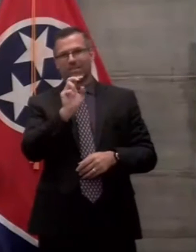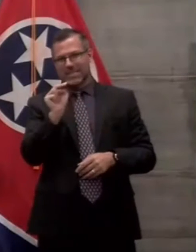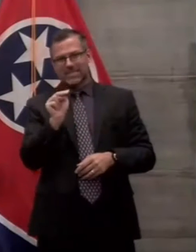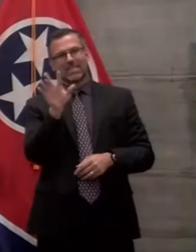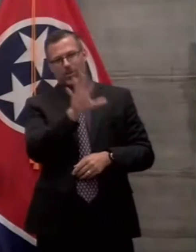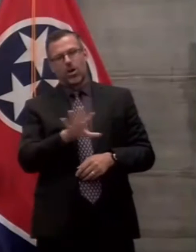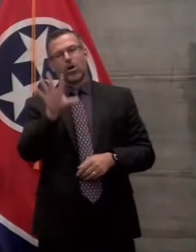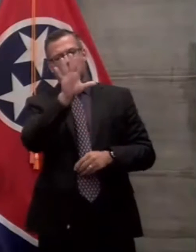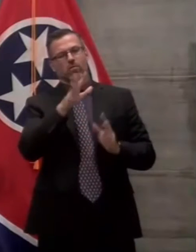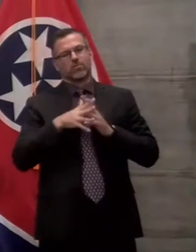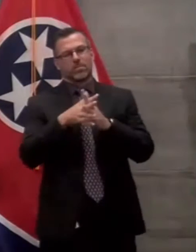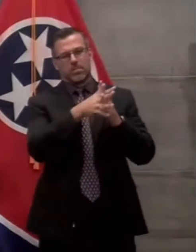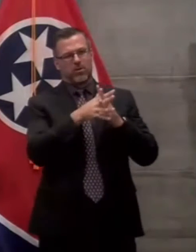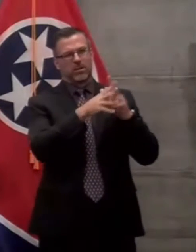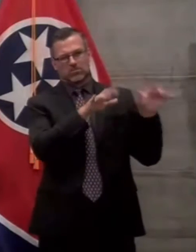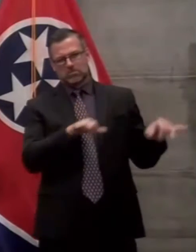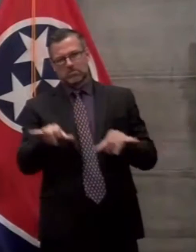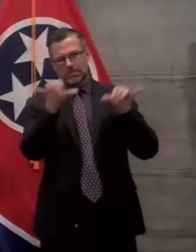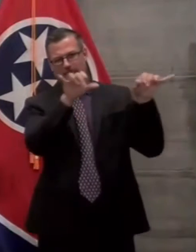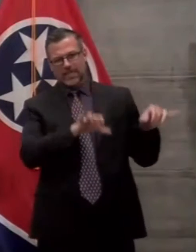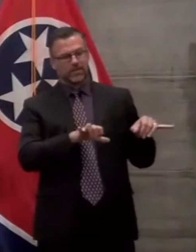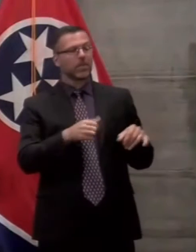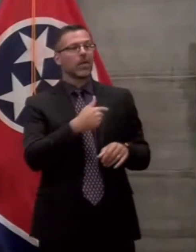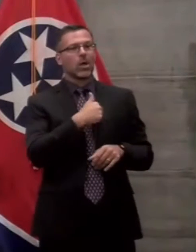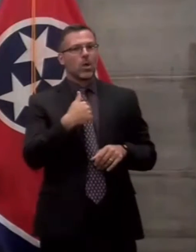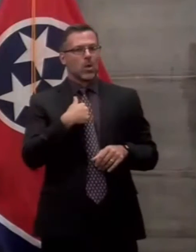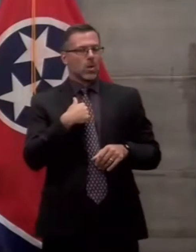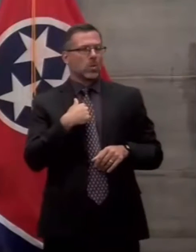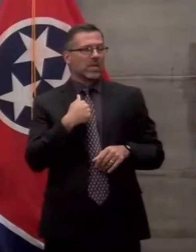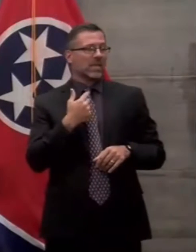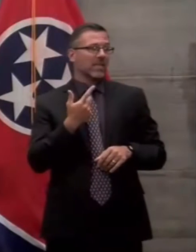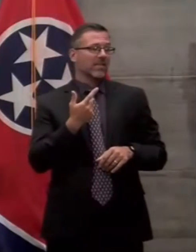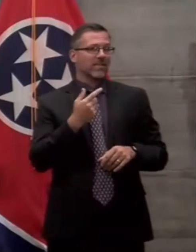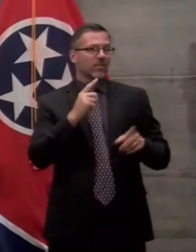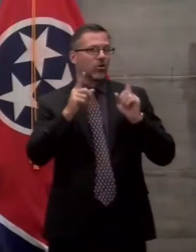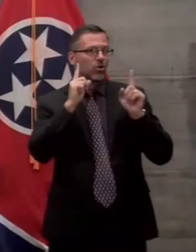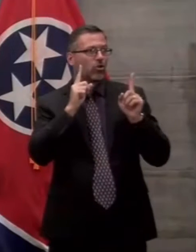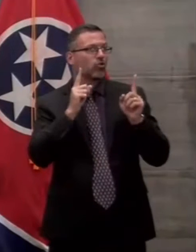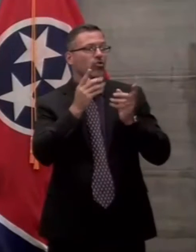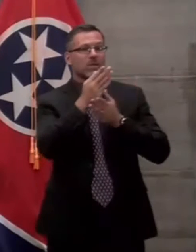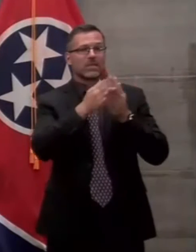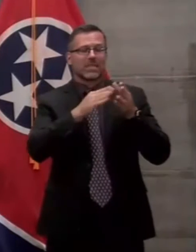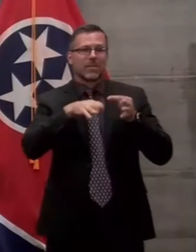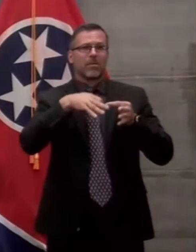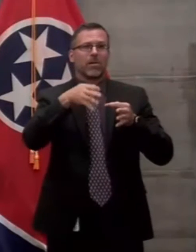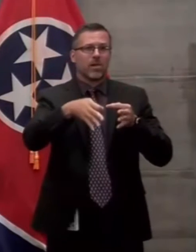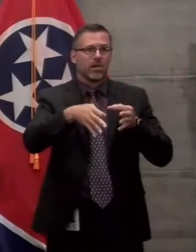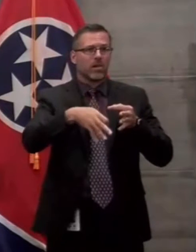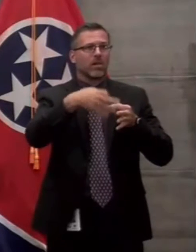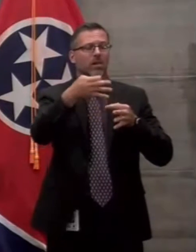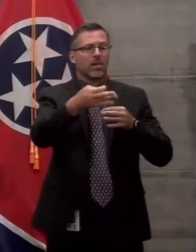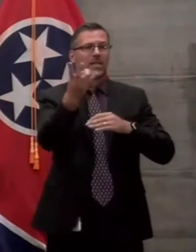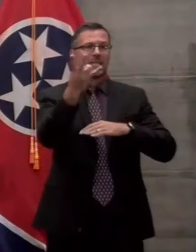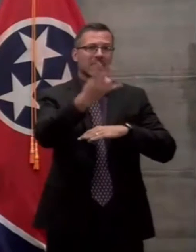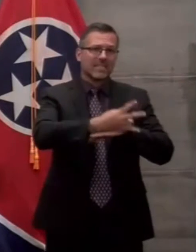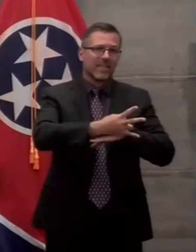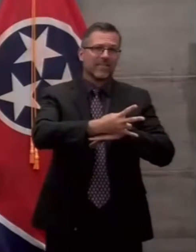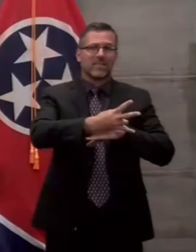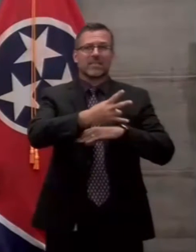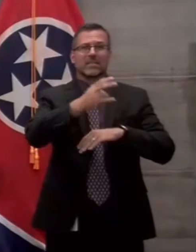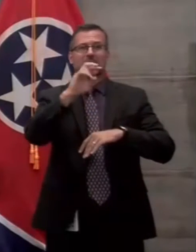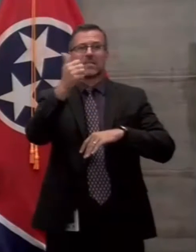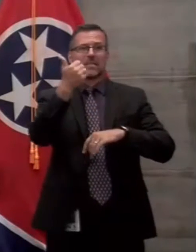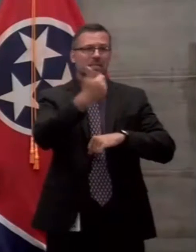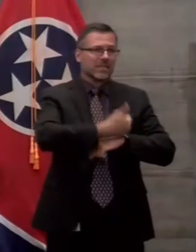in Tennessee. We have heard of delays of 7, 10, sometimes even 12 days